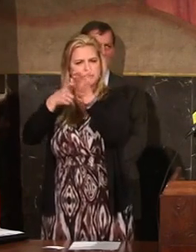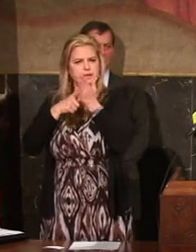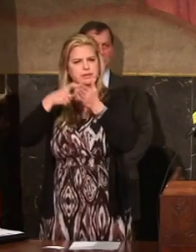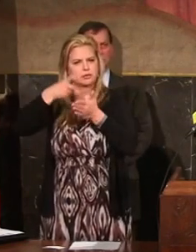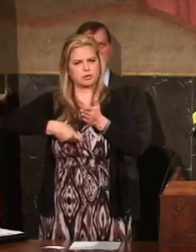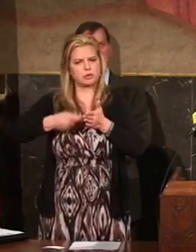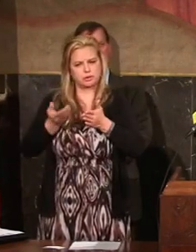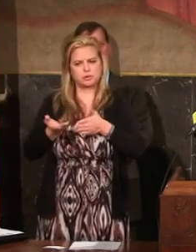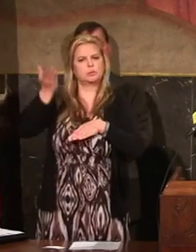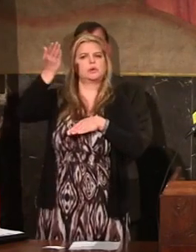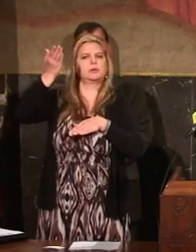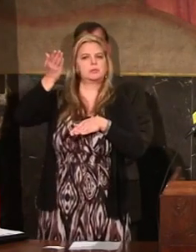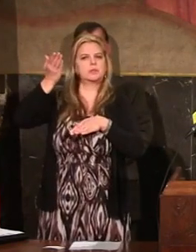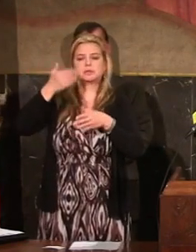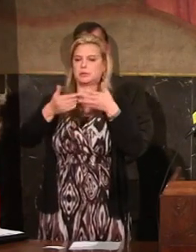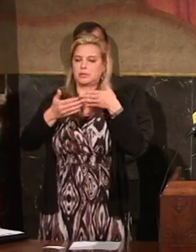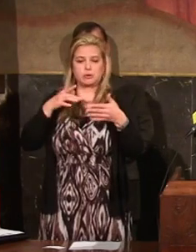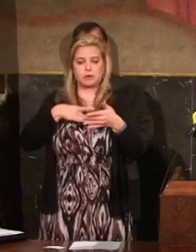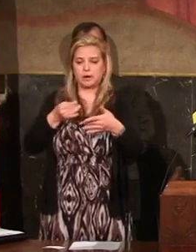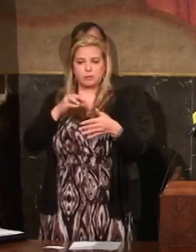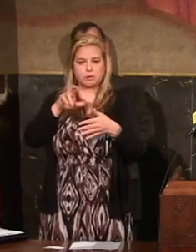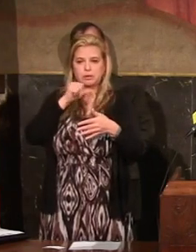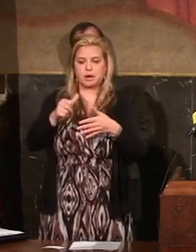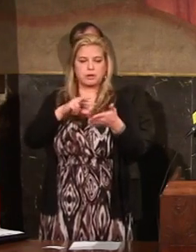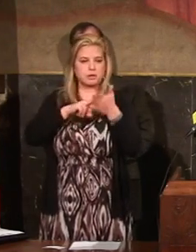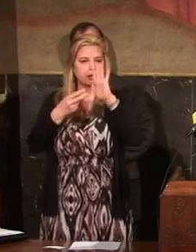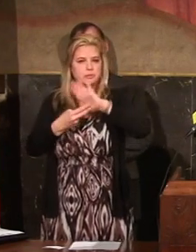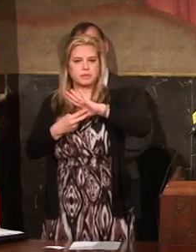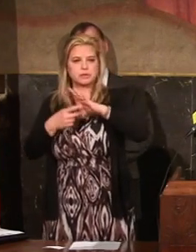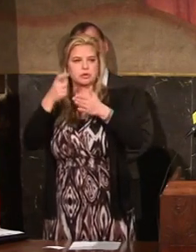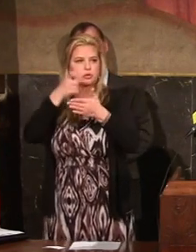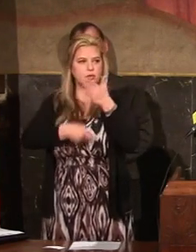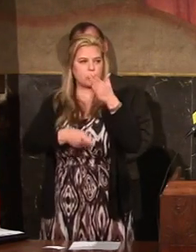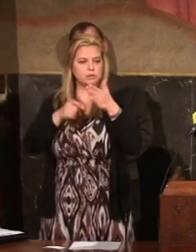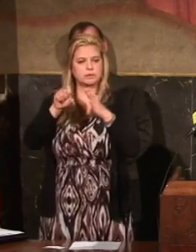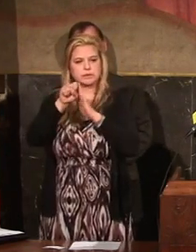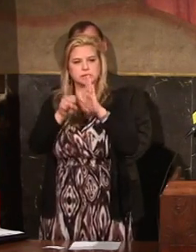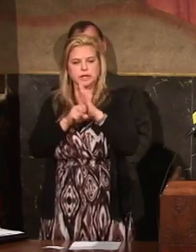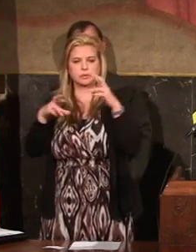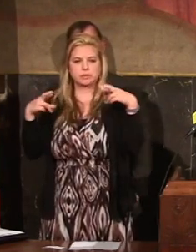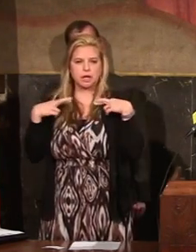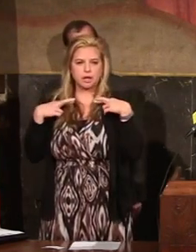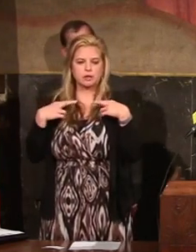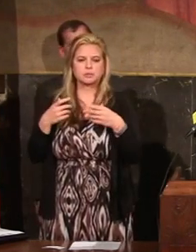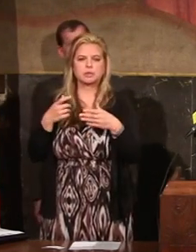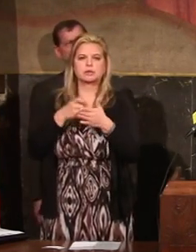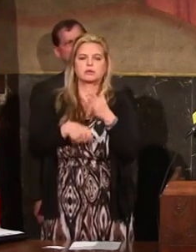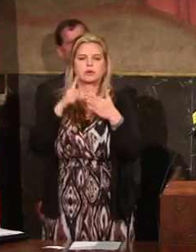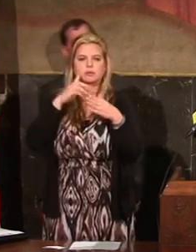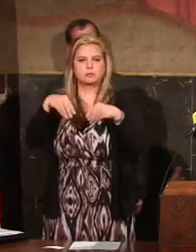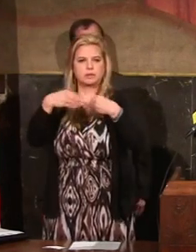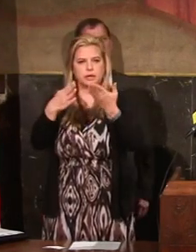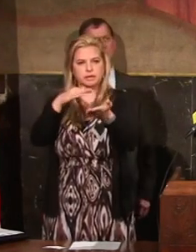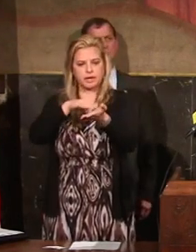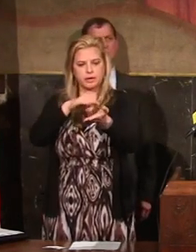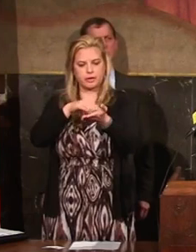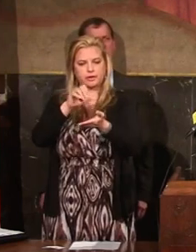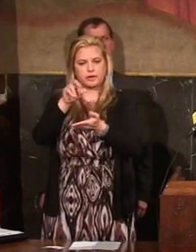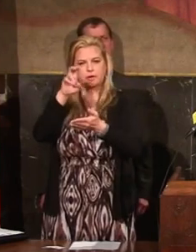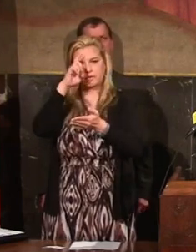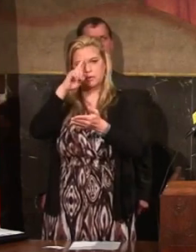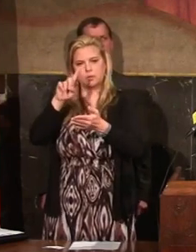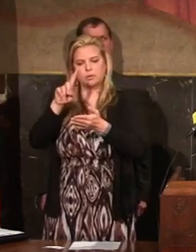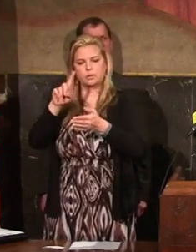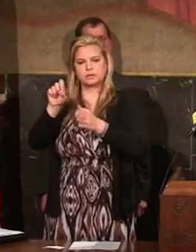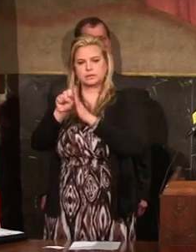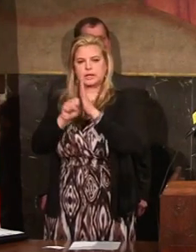year, whether we like it or not. That includes things like the cost of state retirement, the cost of providing health care to state employees, things that